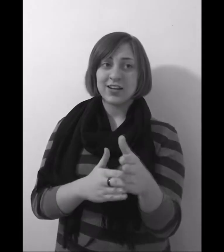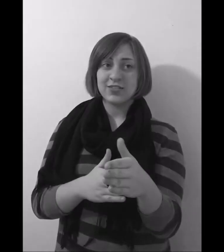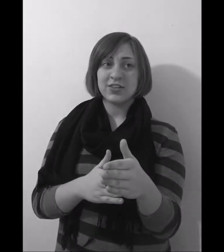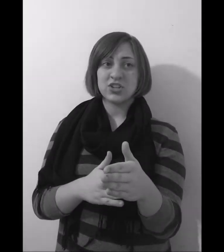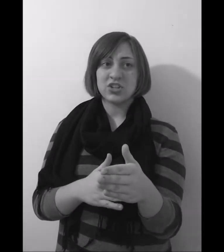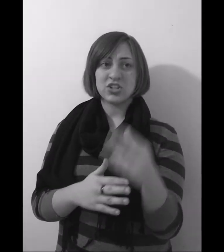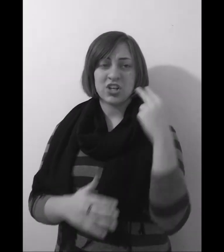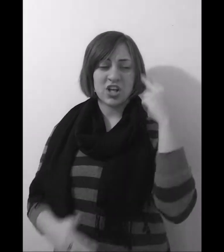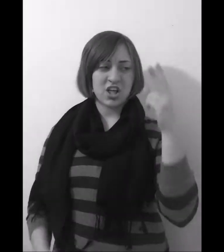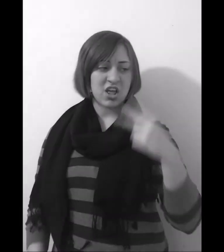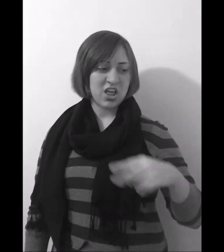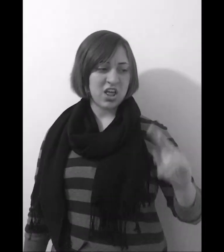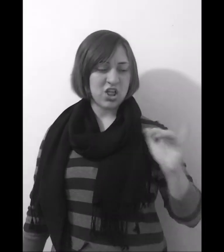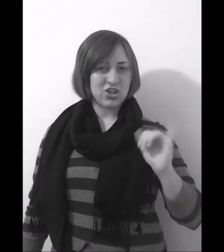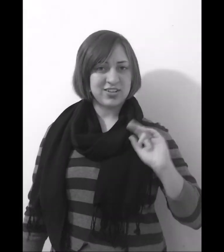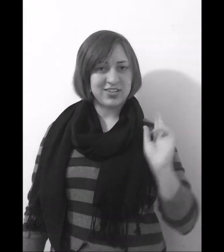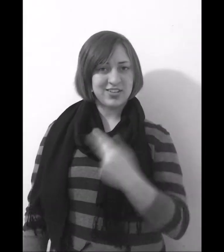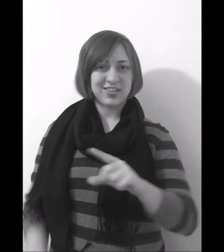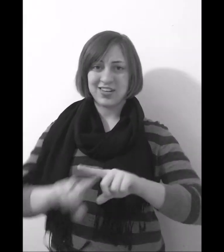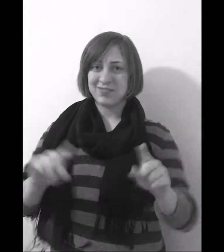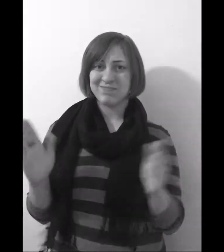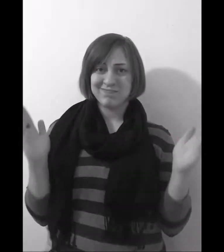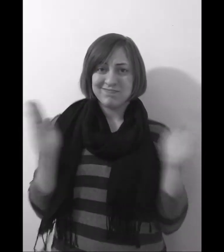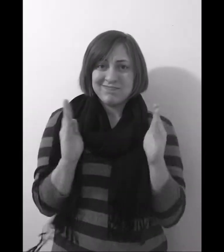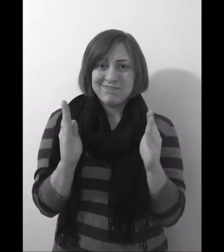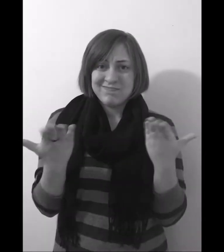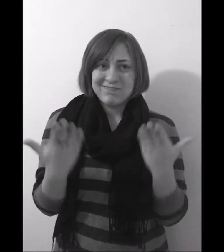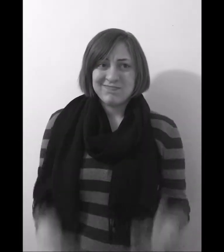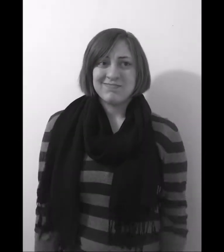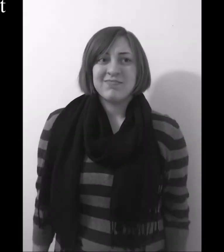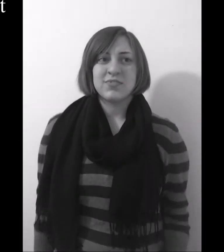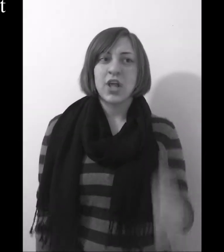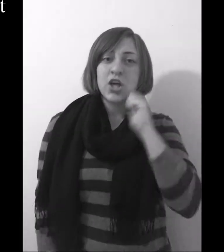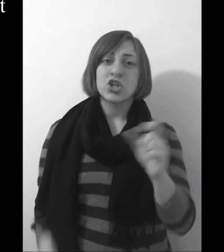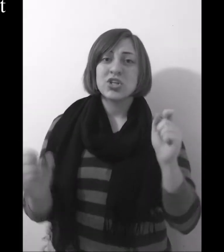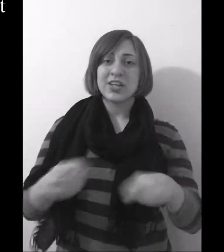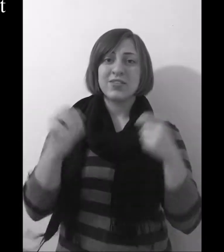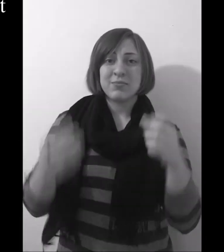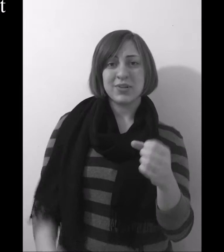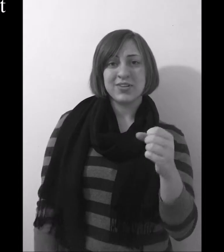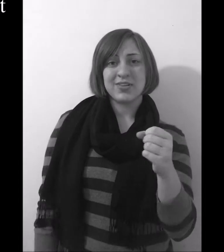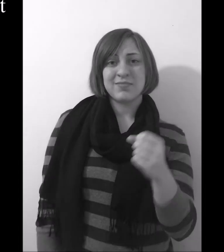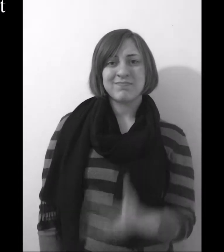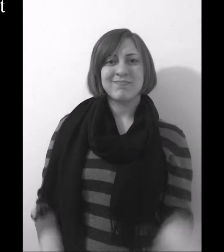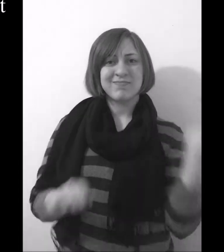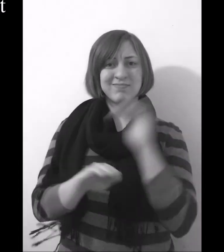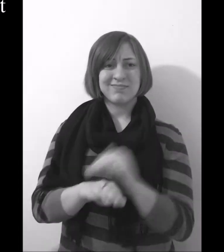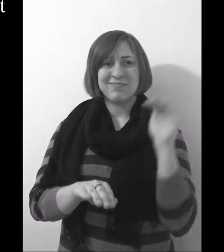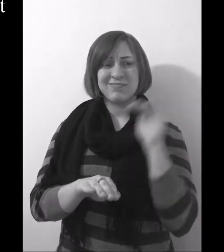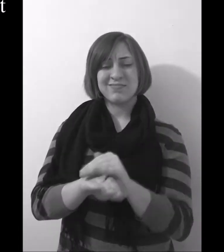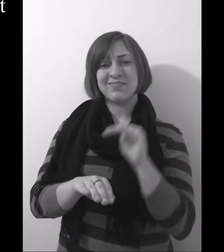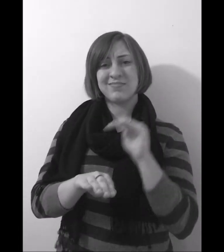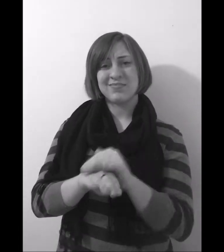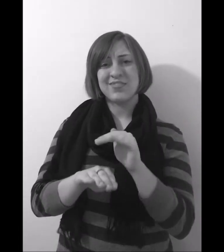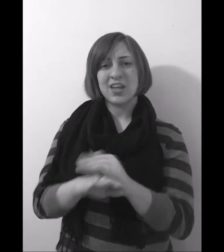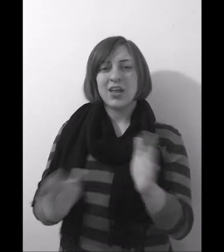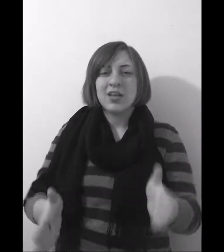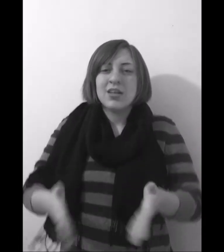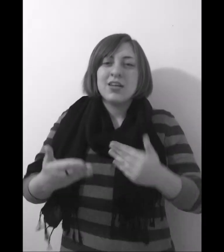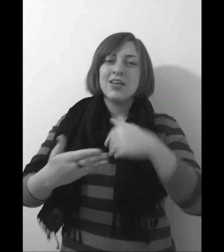it's a fish, though it resembles us in every way but size. She gives it milk, and every night, she picks